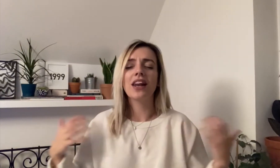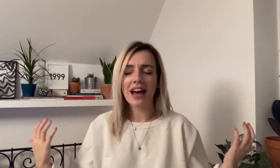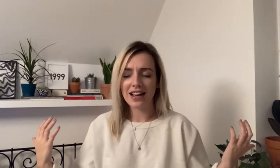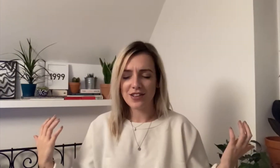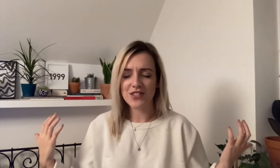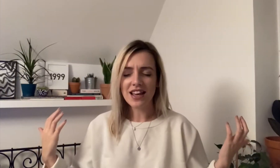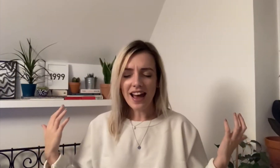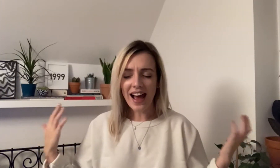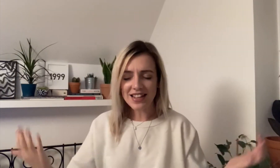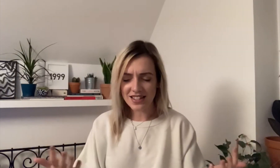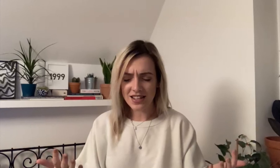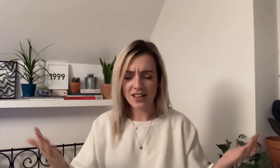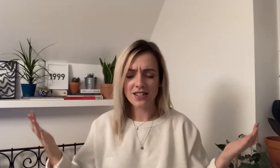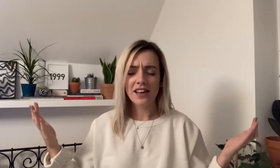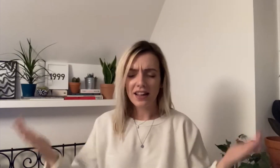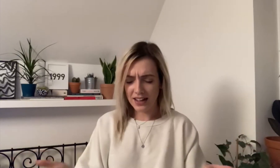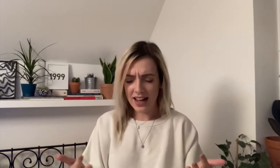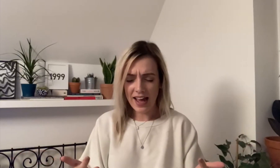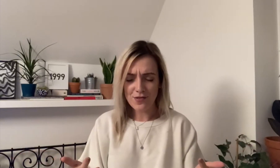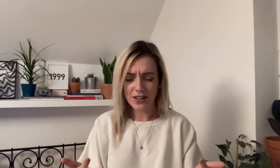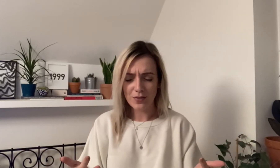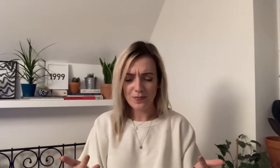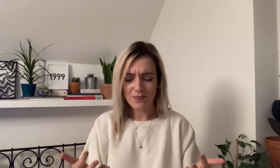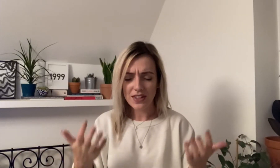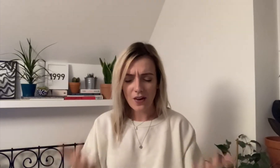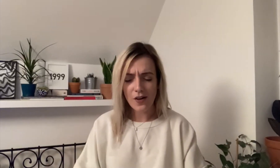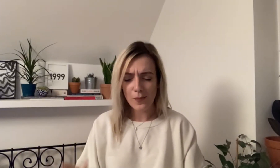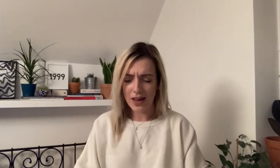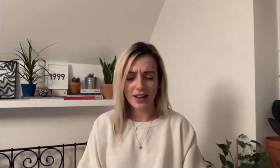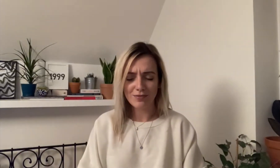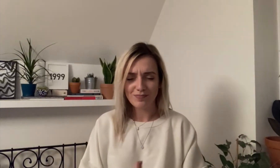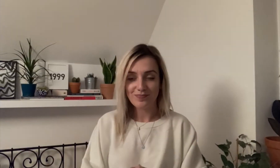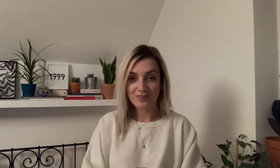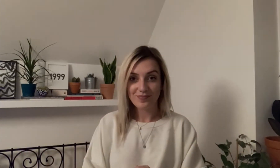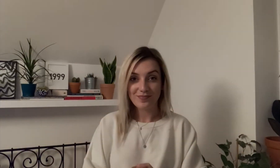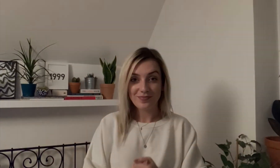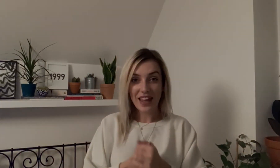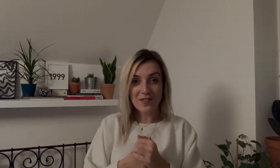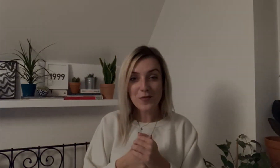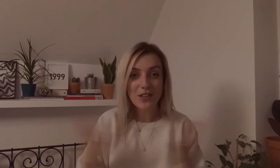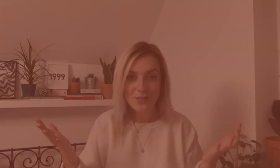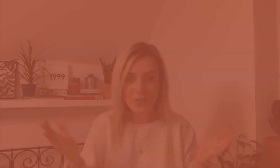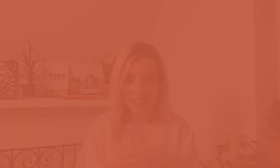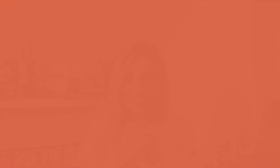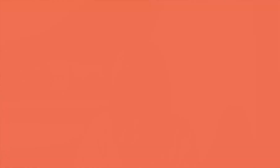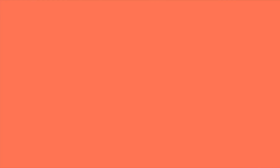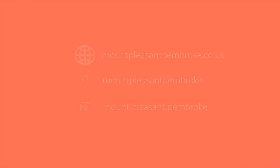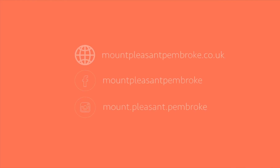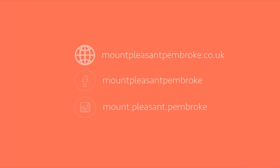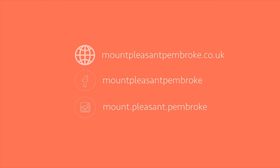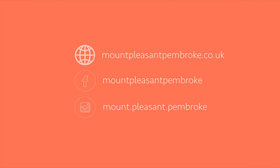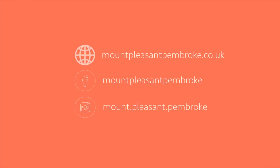our lives as it is in heaven. Amen. Have a wonderful week.